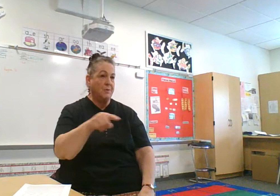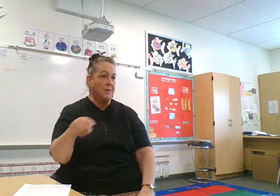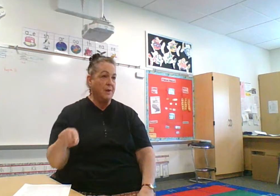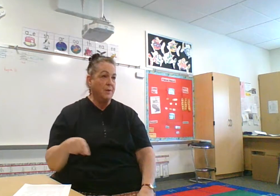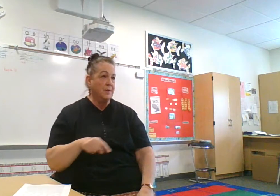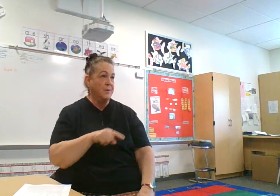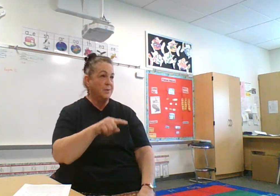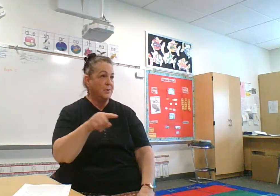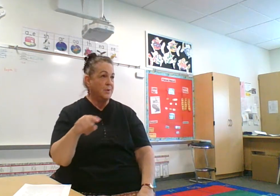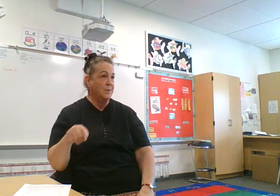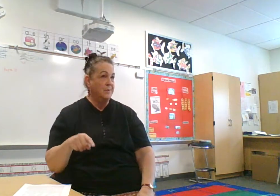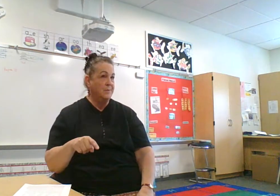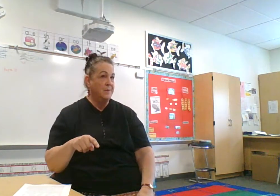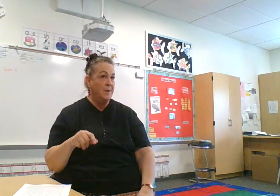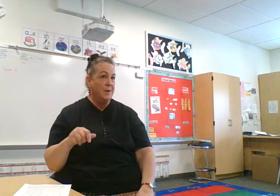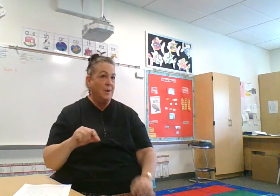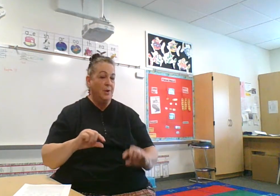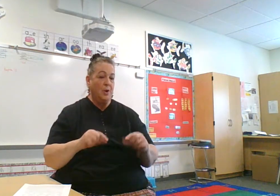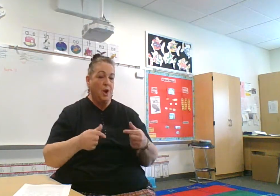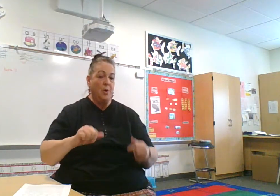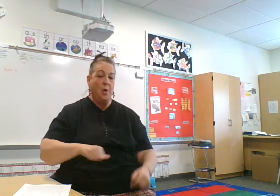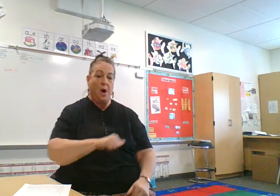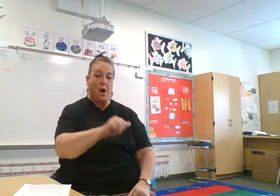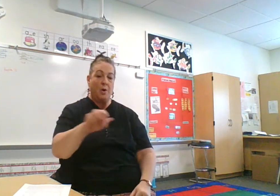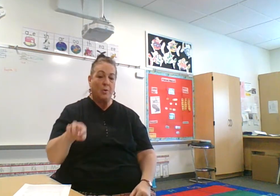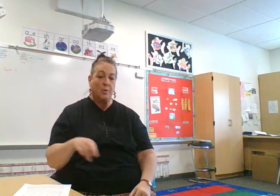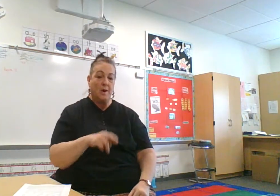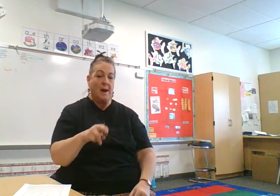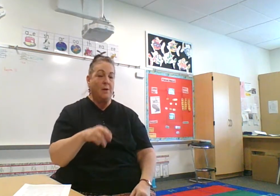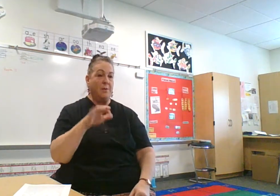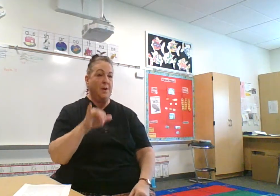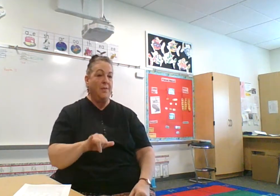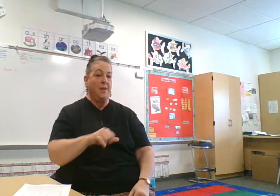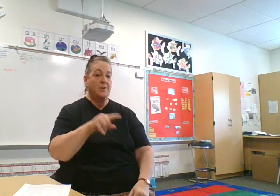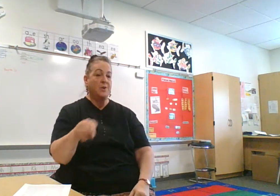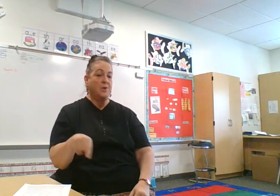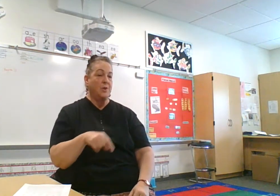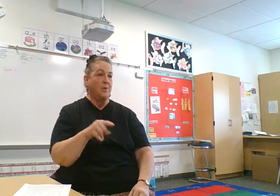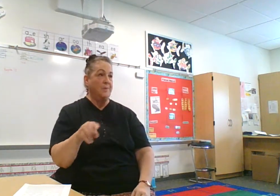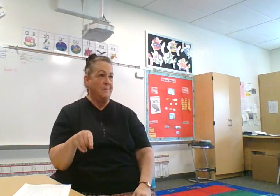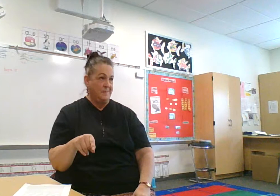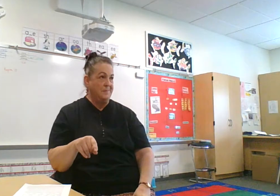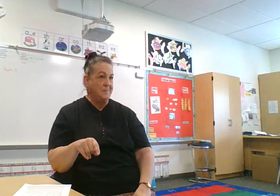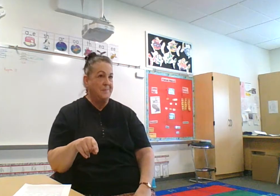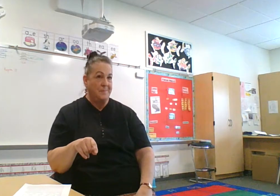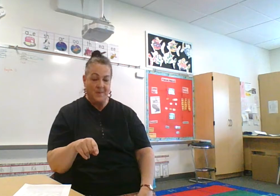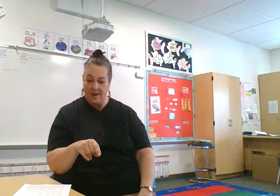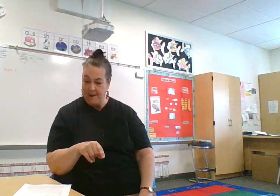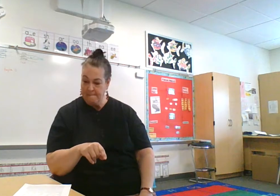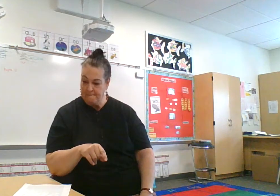finger. Circle. Go around the circle. Okay?